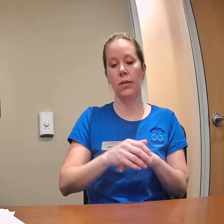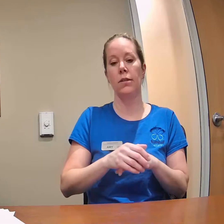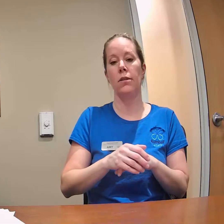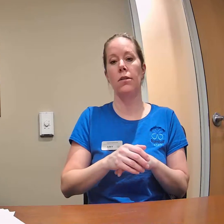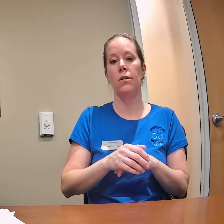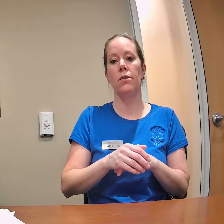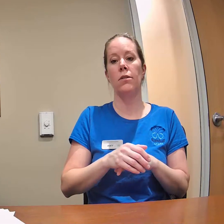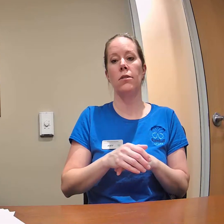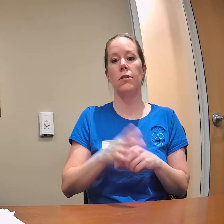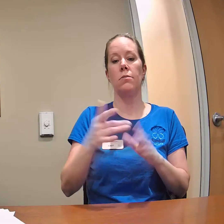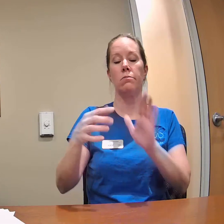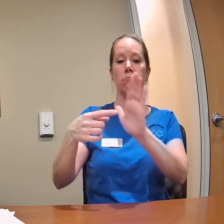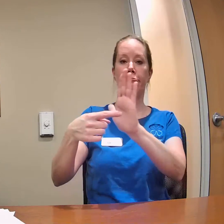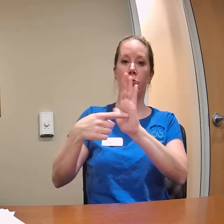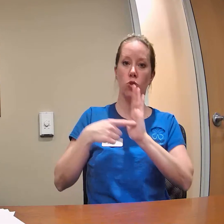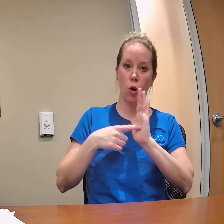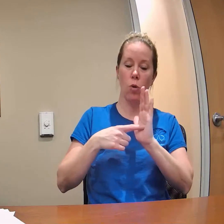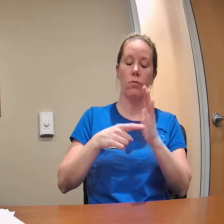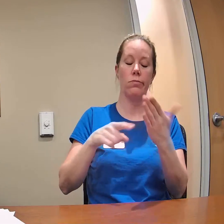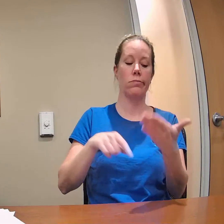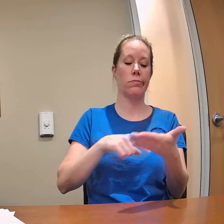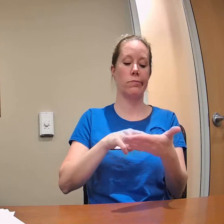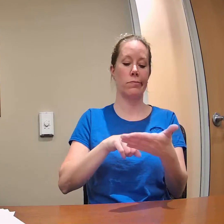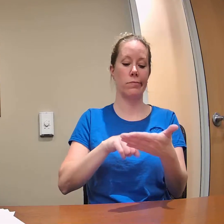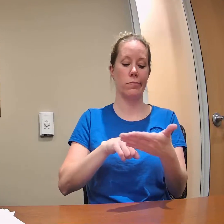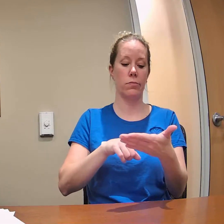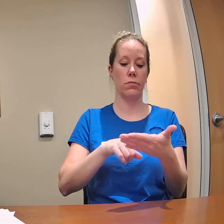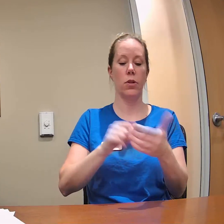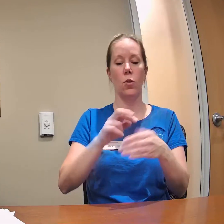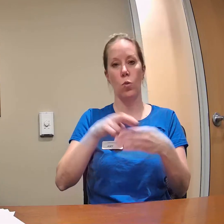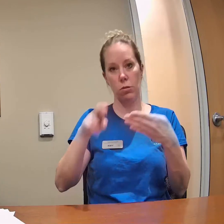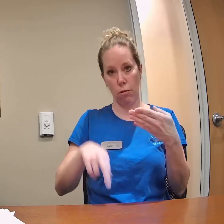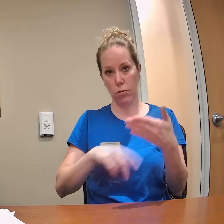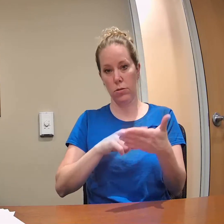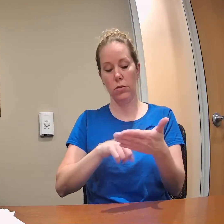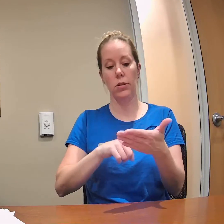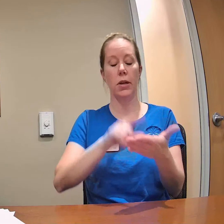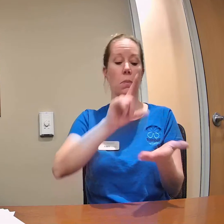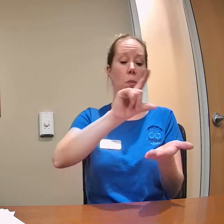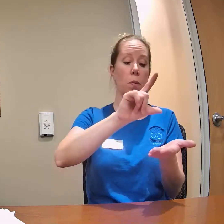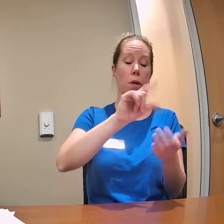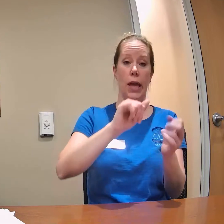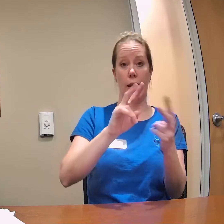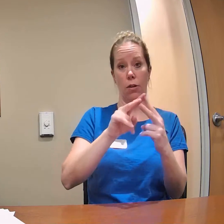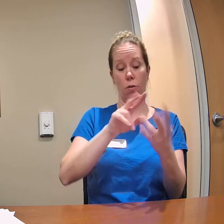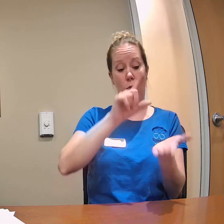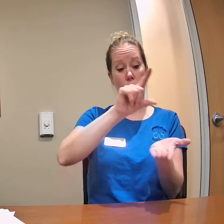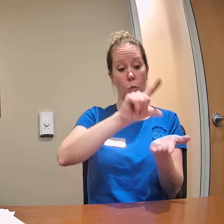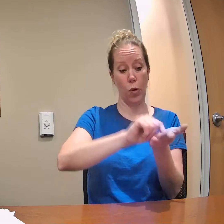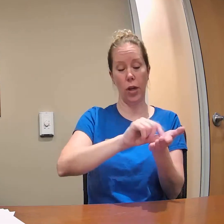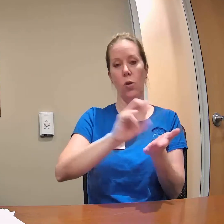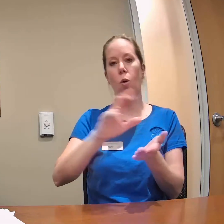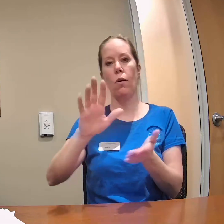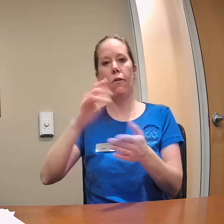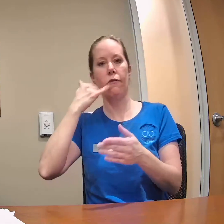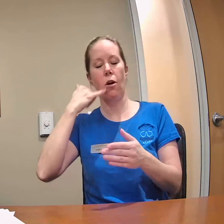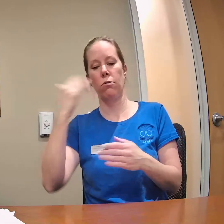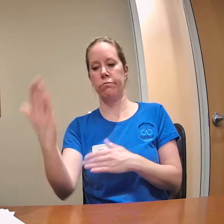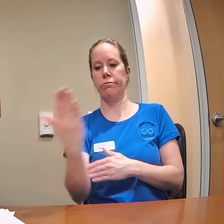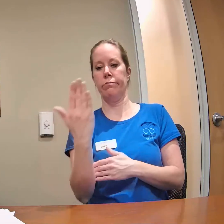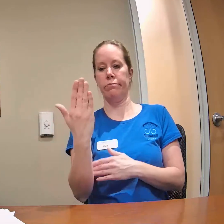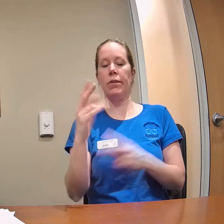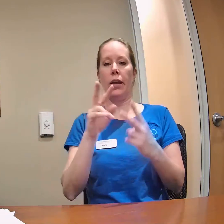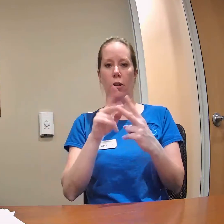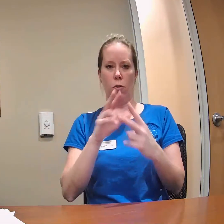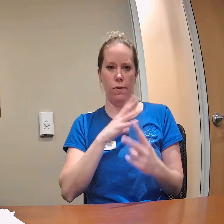result may be demonstrated by providing BRHD with the result of the test. A printout or a mobile device showing is